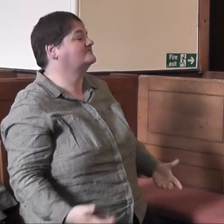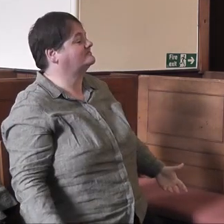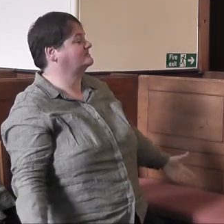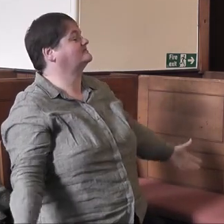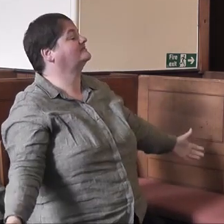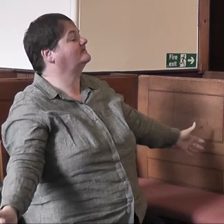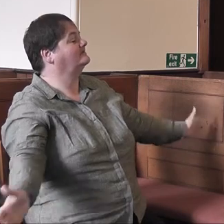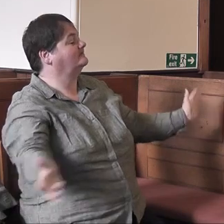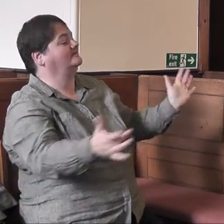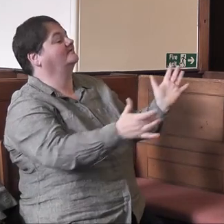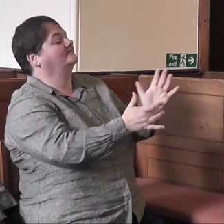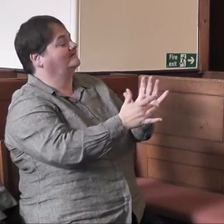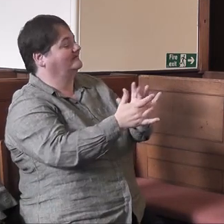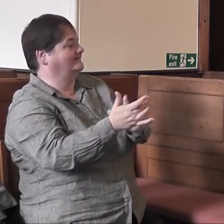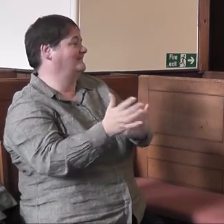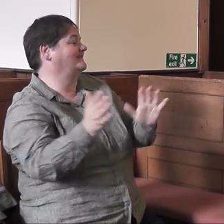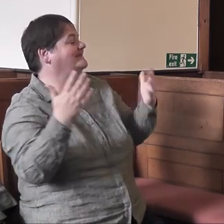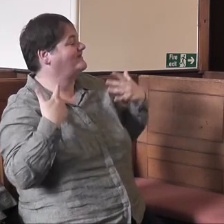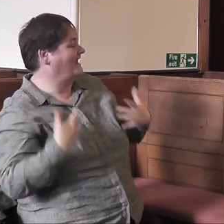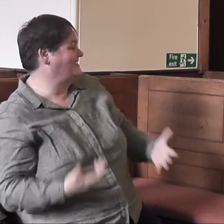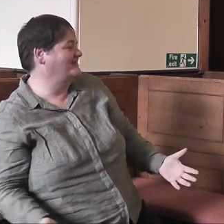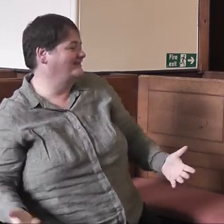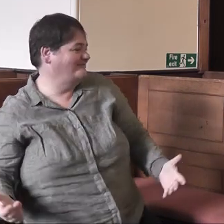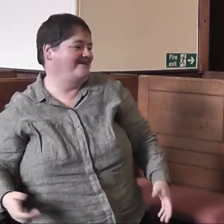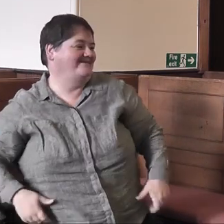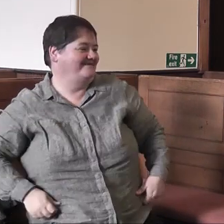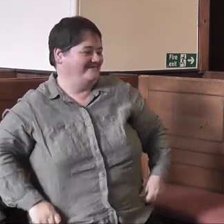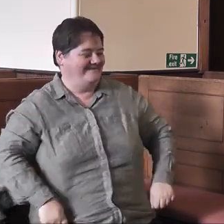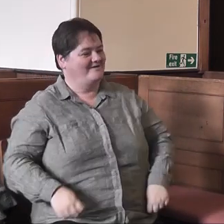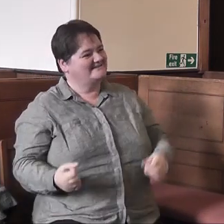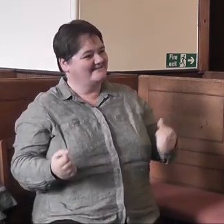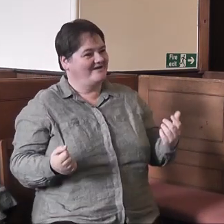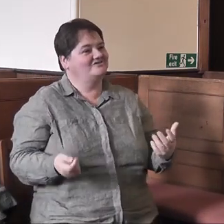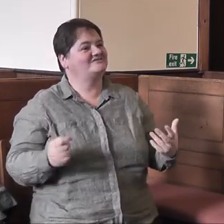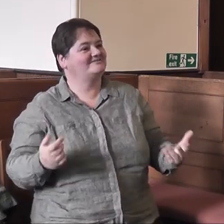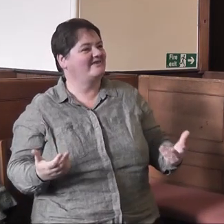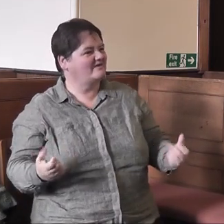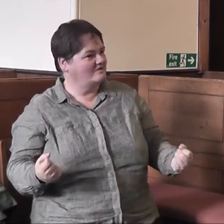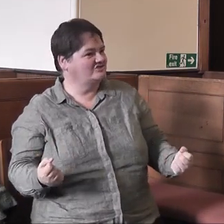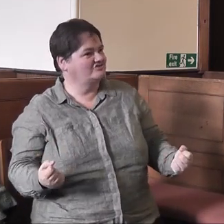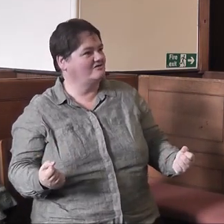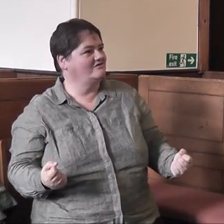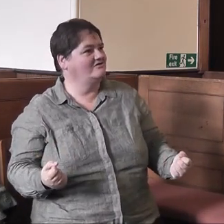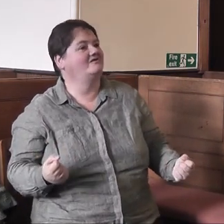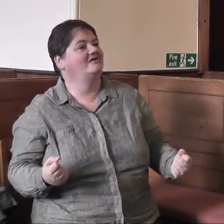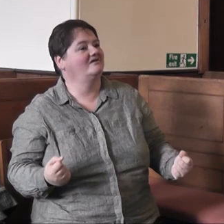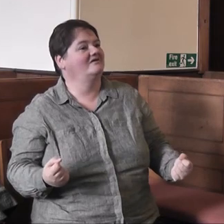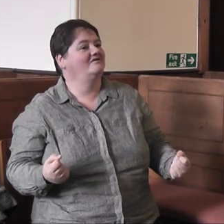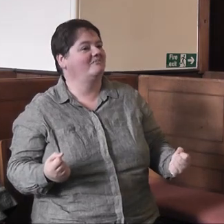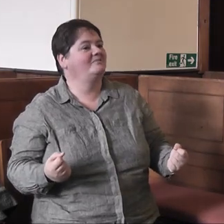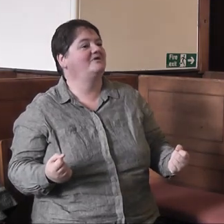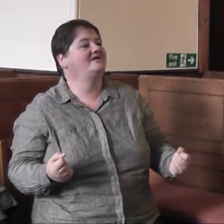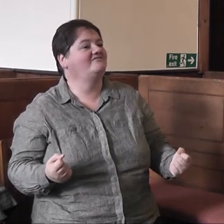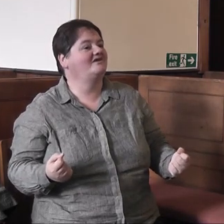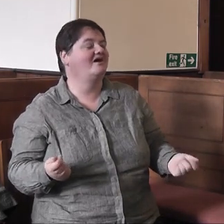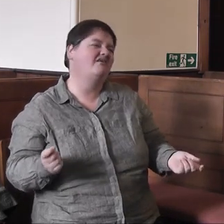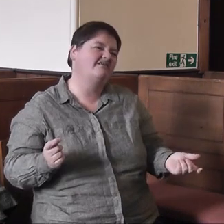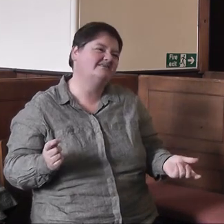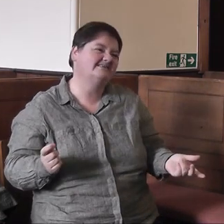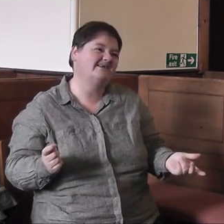angels in a very angelic way. I always think of angels as being quite strong, aren't they? Mm-hmm. People are never like, oh, it's an angel.